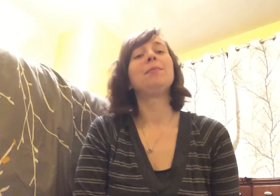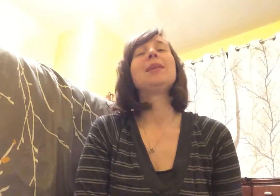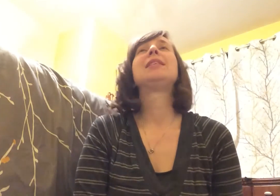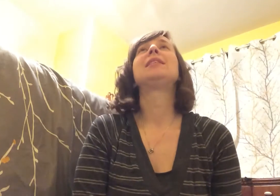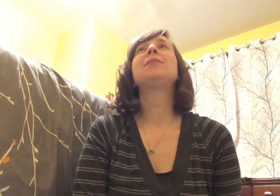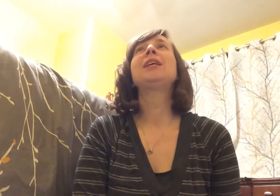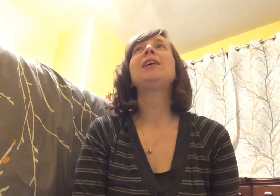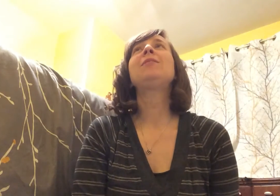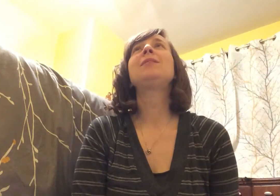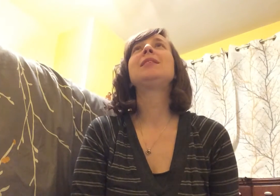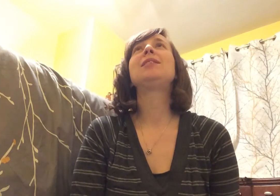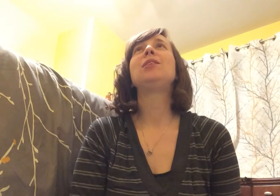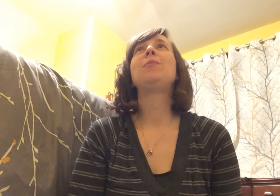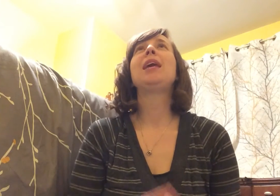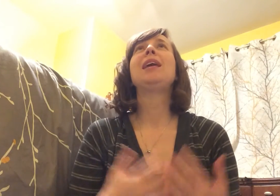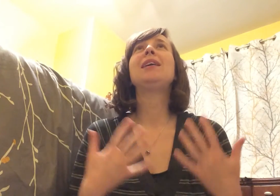And sometimes you may